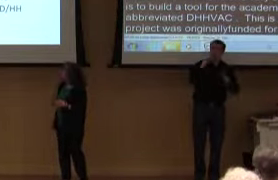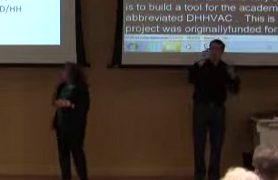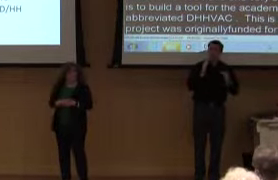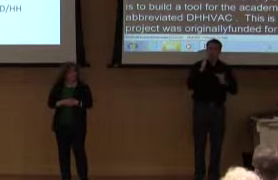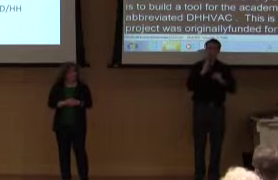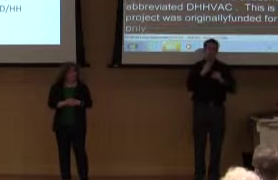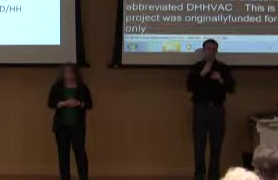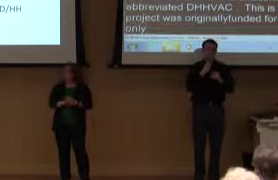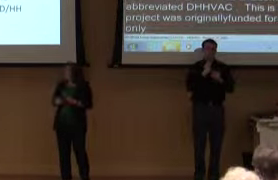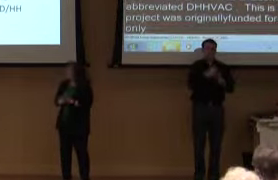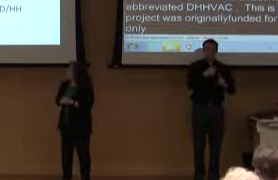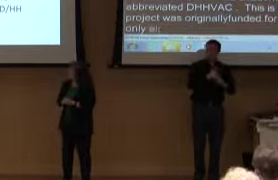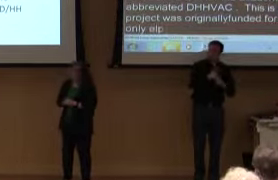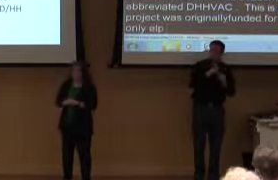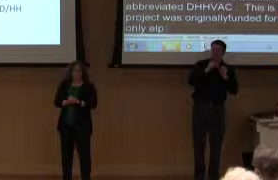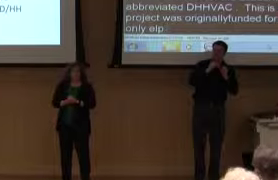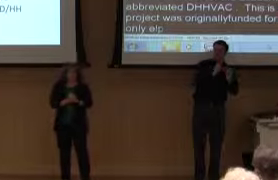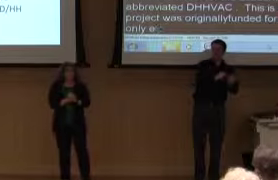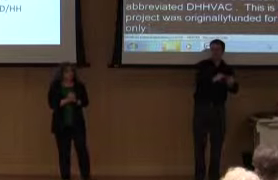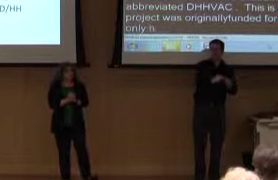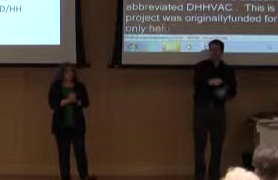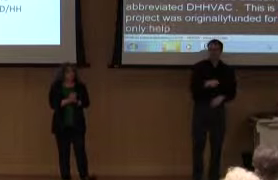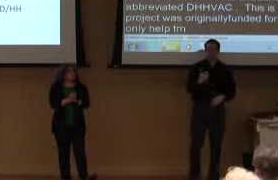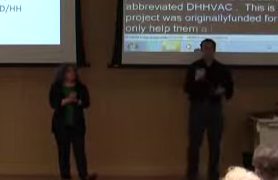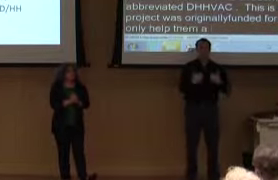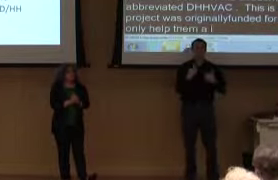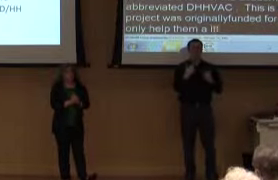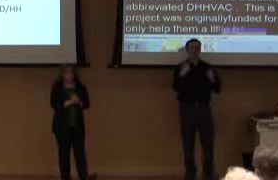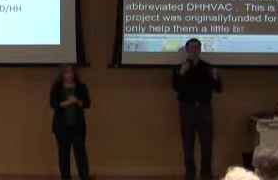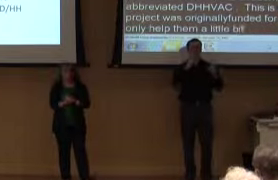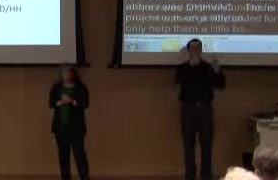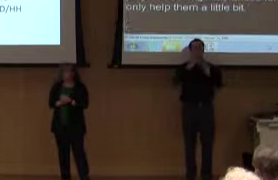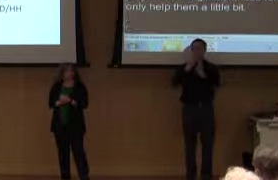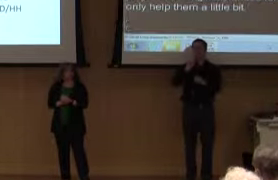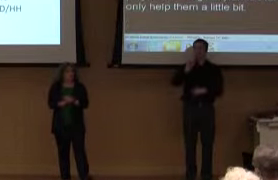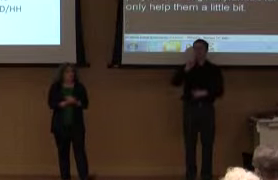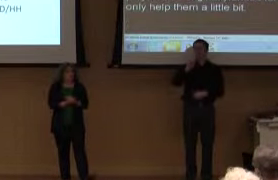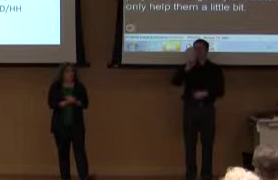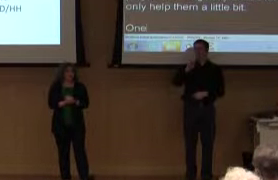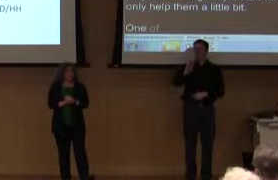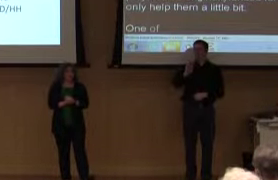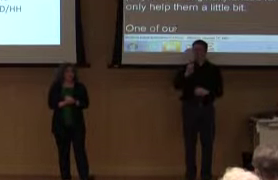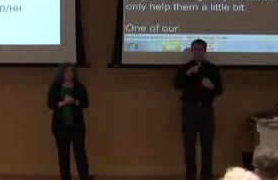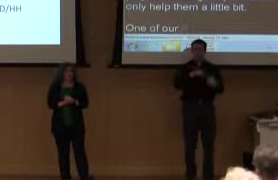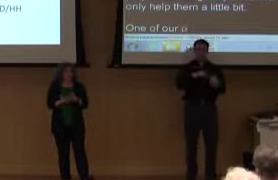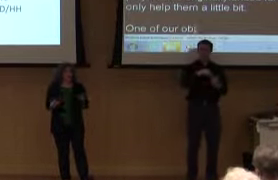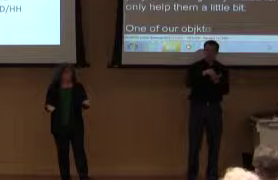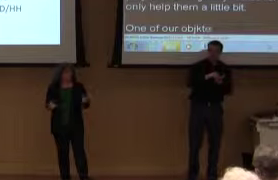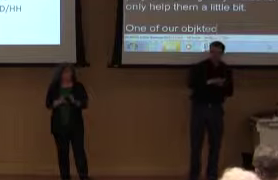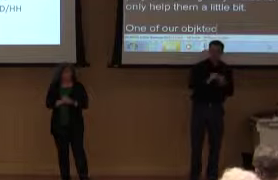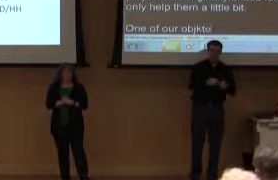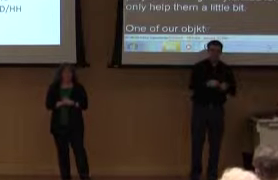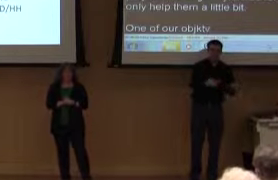help them to stick it out. We have 2 big objectives, and one of them is to document and disseminate